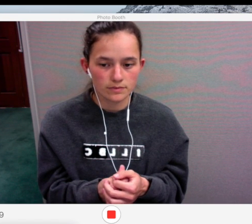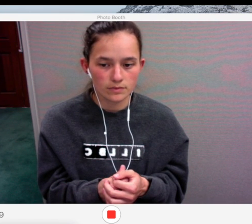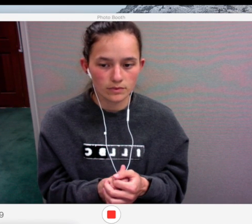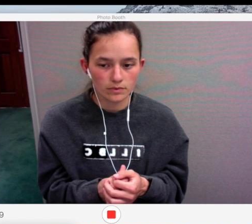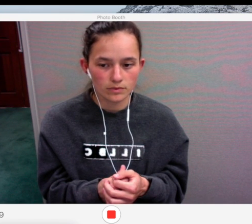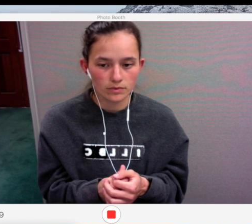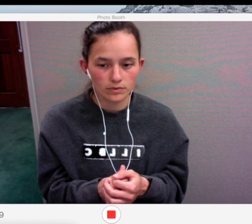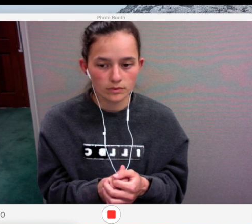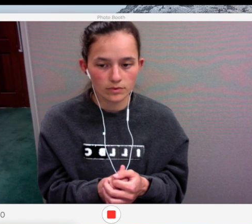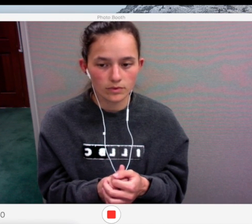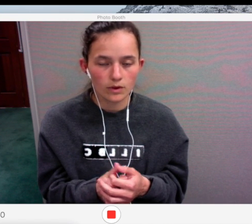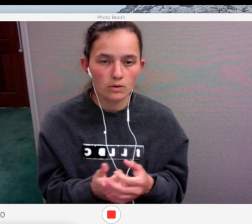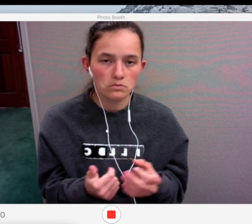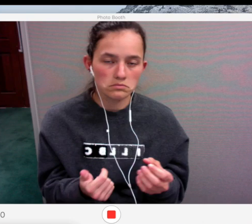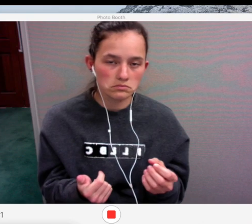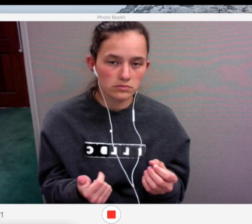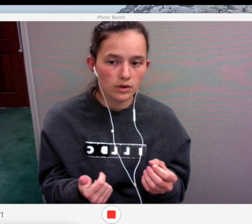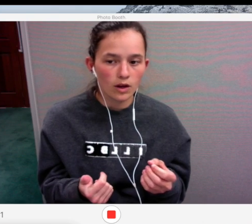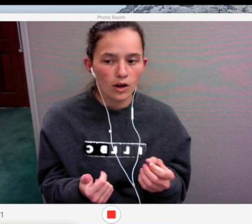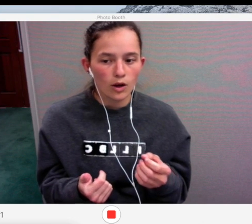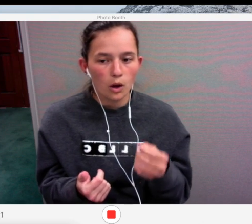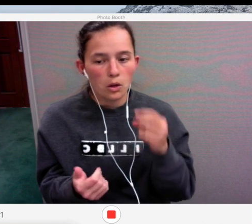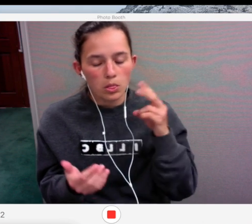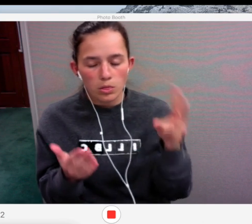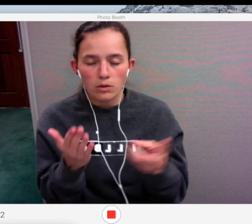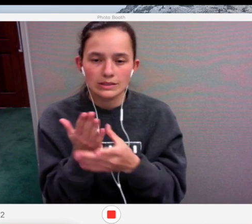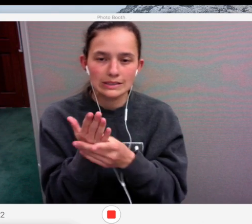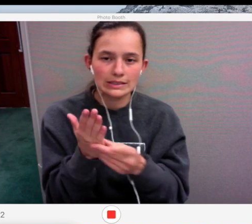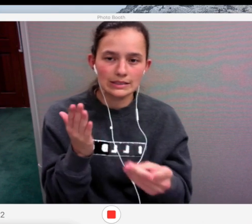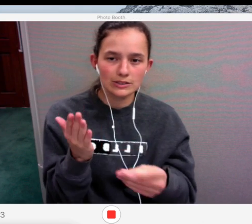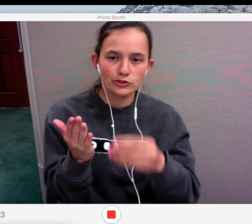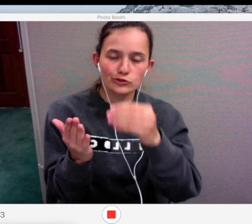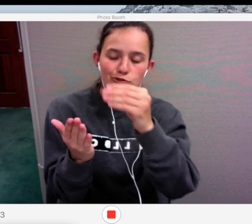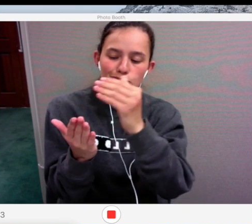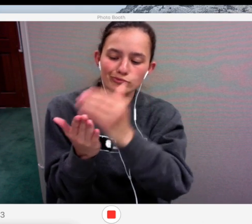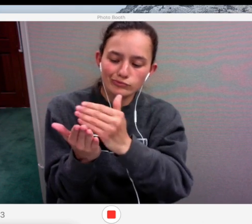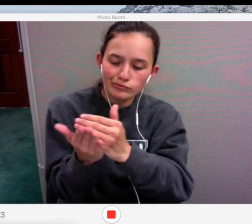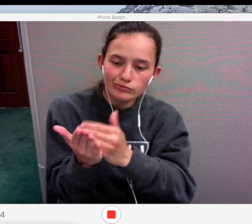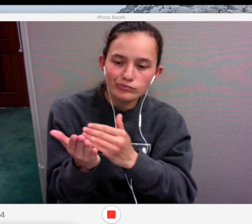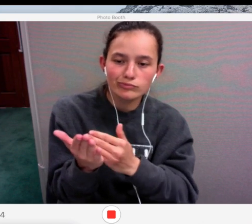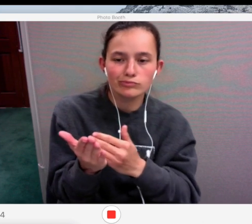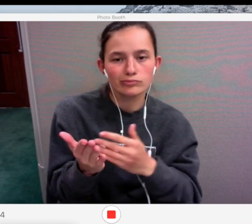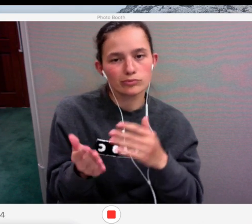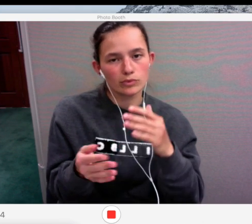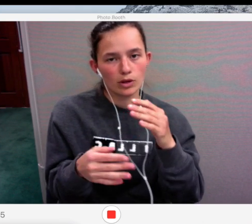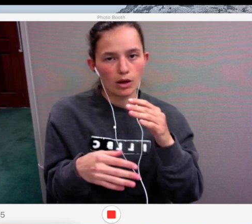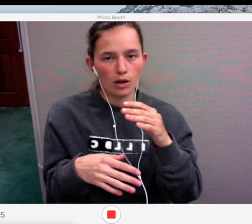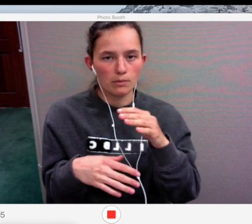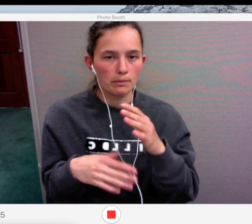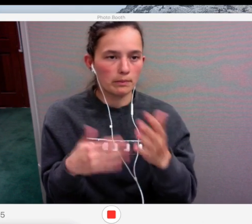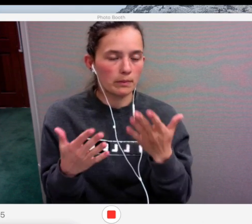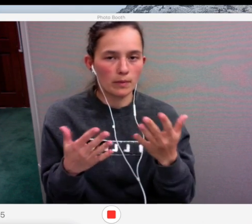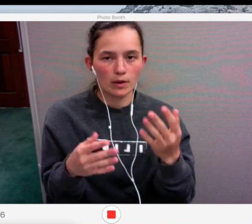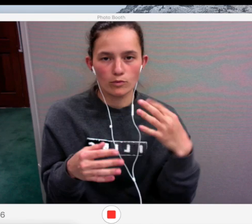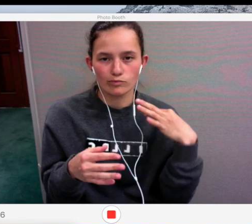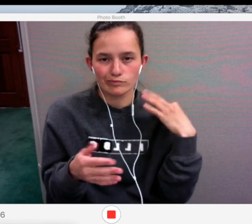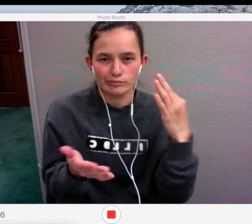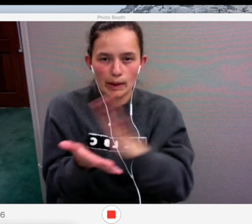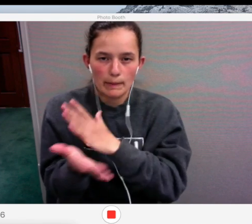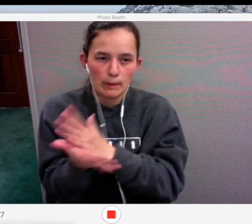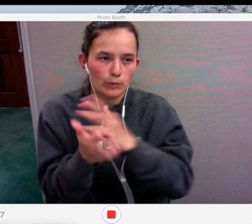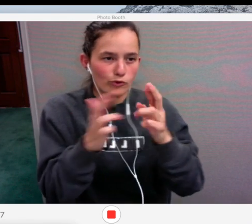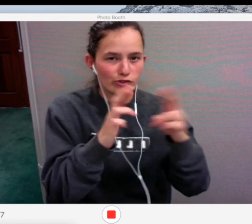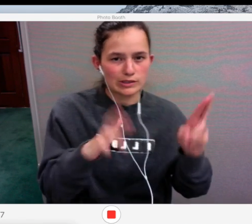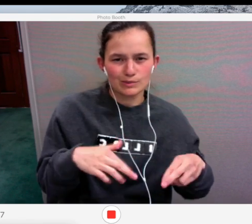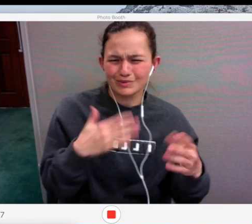you start looking at and listing some of your skills on an application or on your resume, you want to tell an